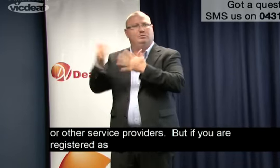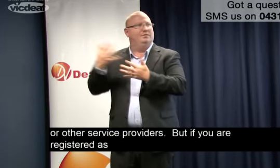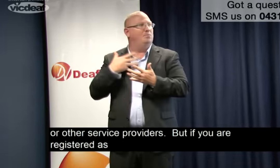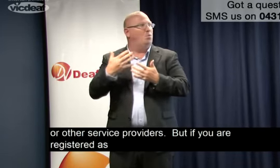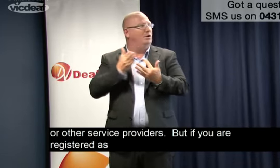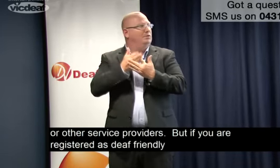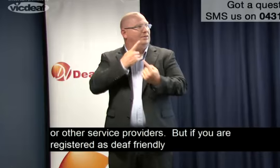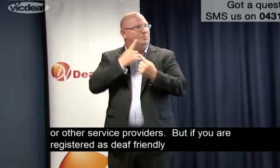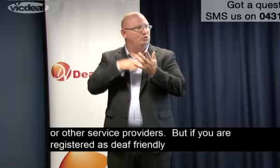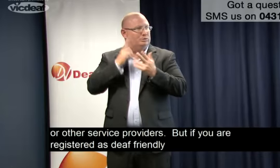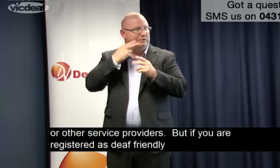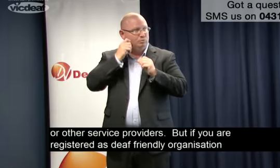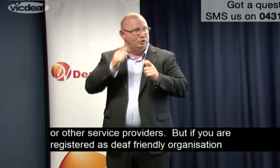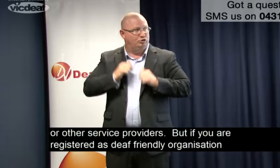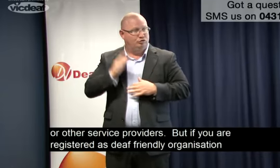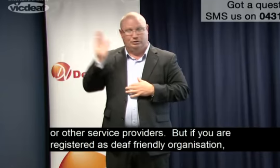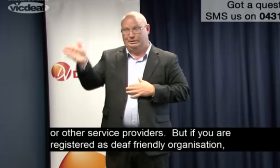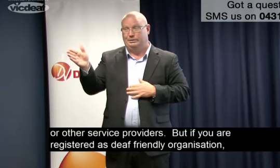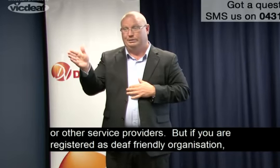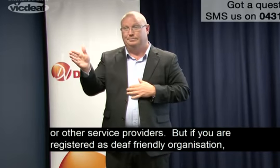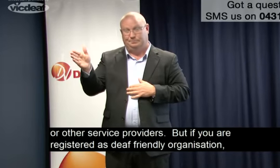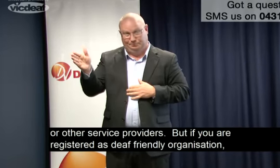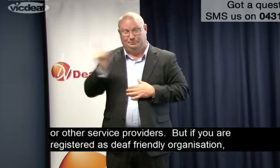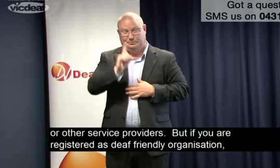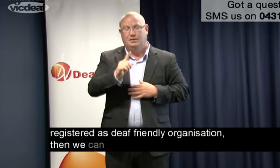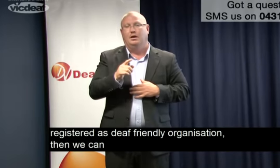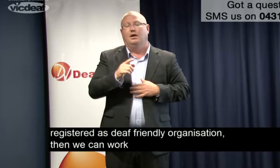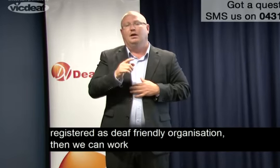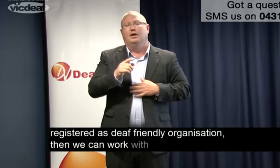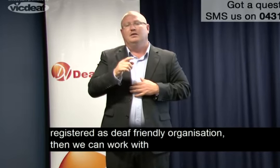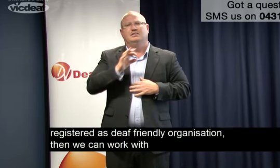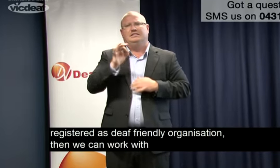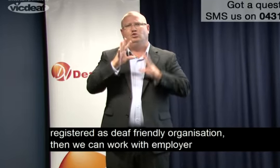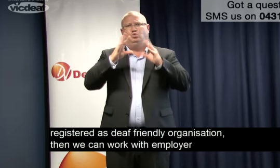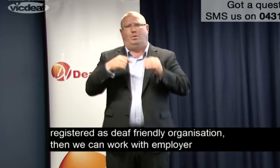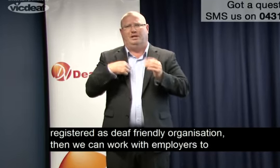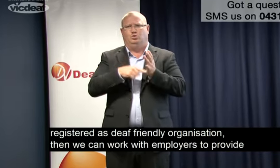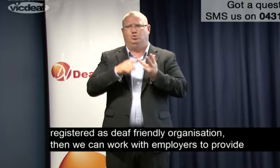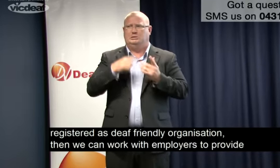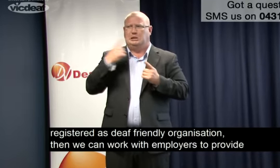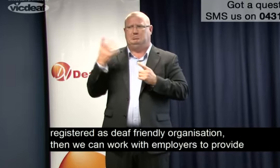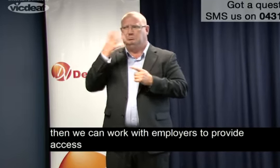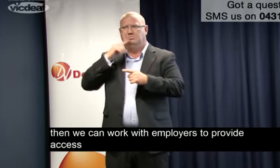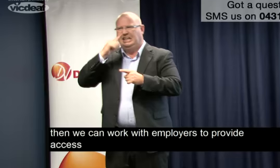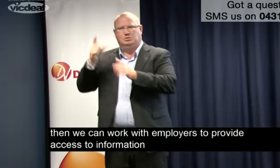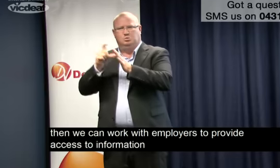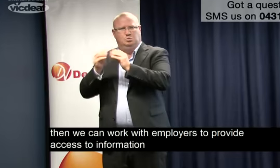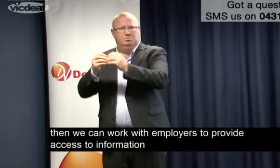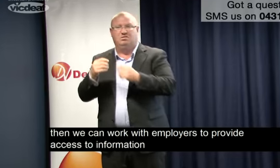with employers to provide access to information around deaf awareness training through our networks. It doesn't stop us in